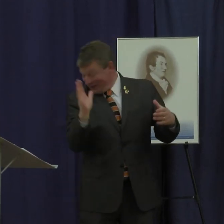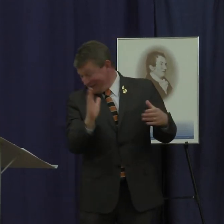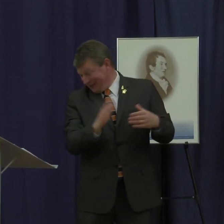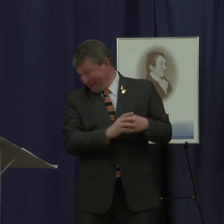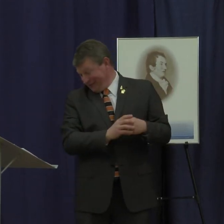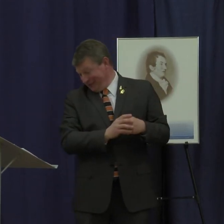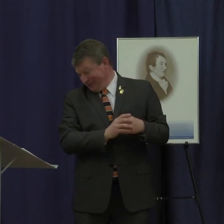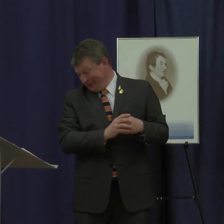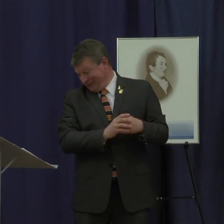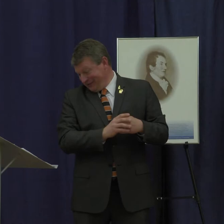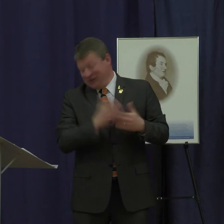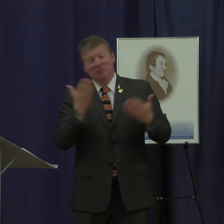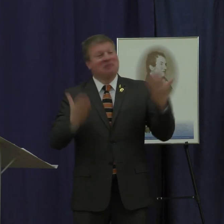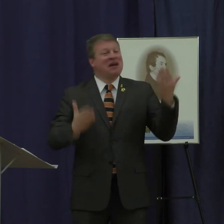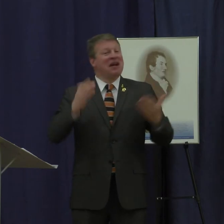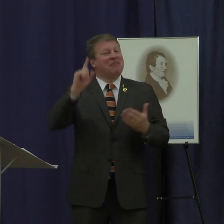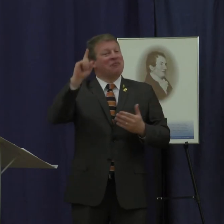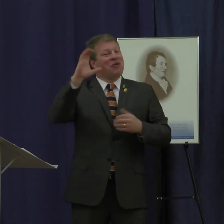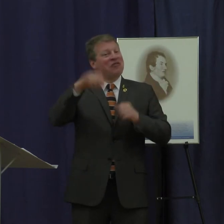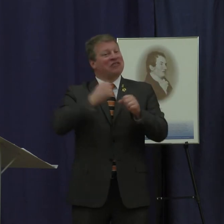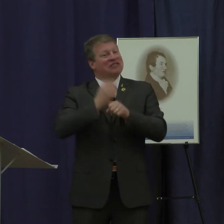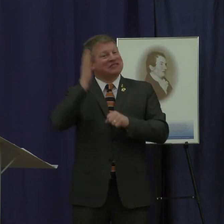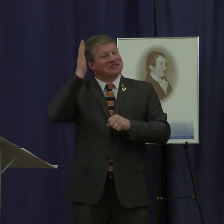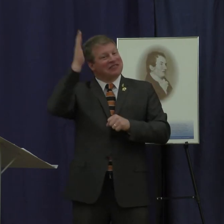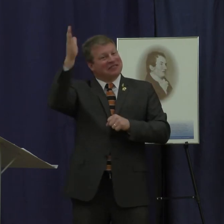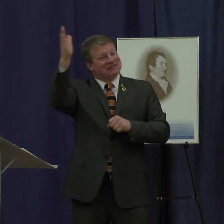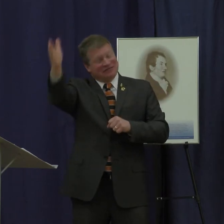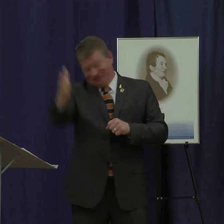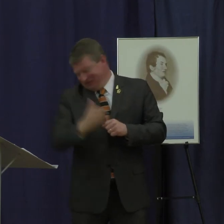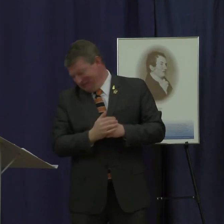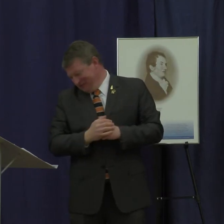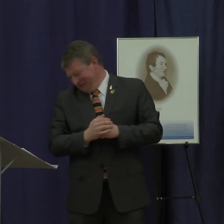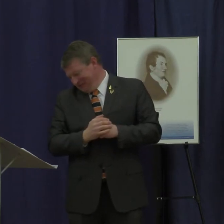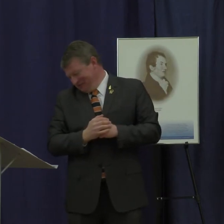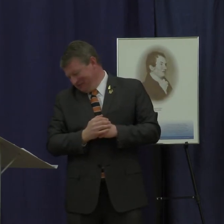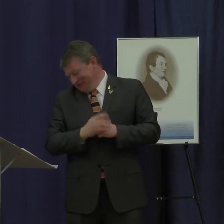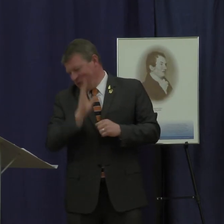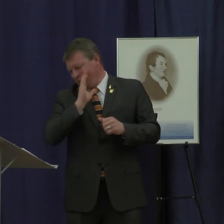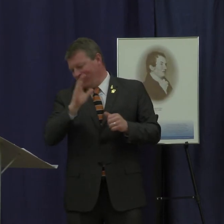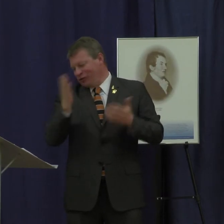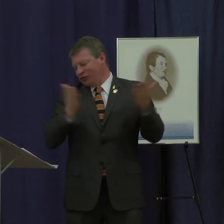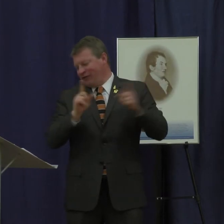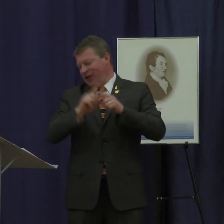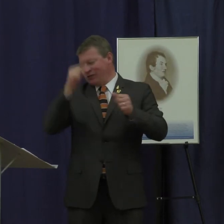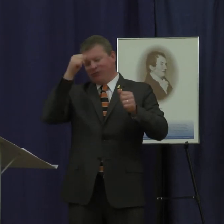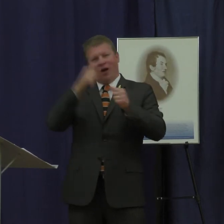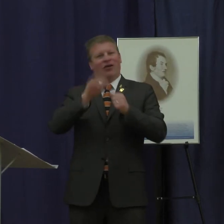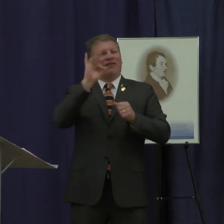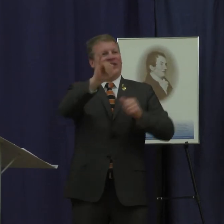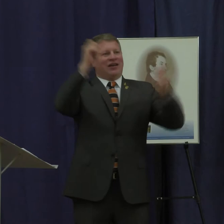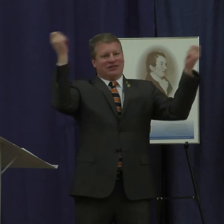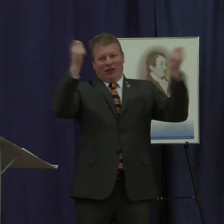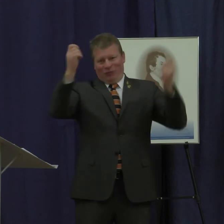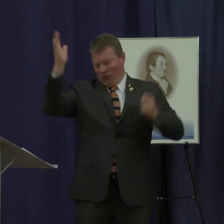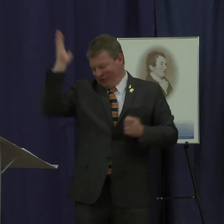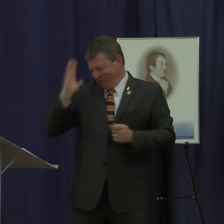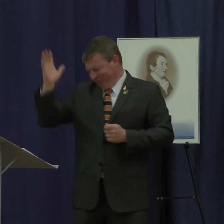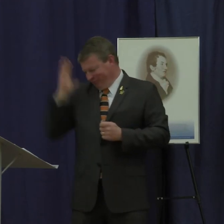the present. When this box is opened, perhaps 100 years hence, It will serve as a reminder of